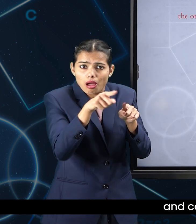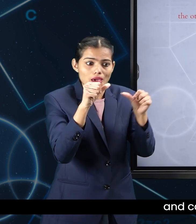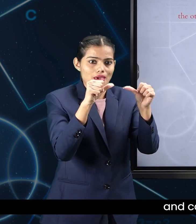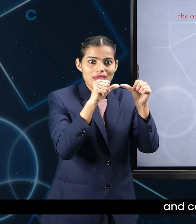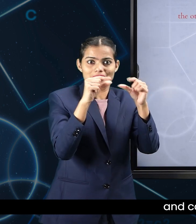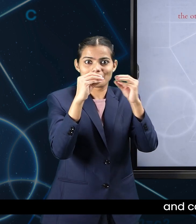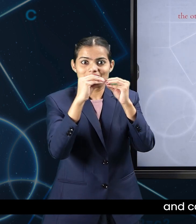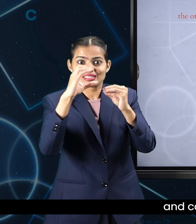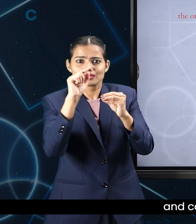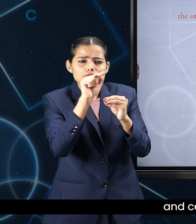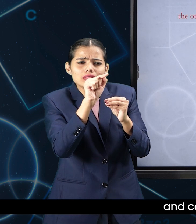triangle triangle PQ are.